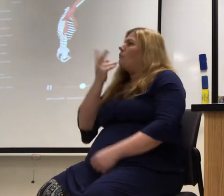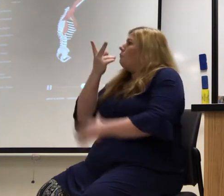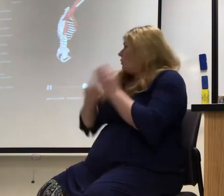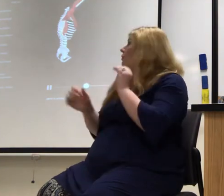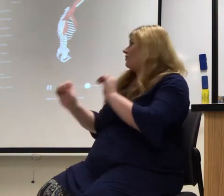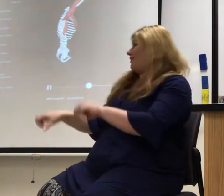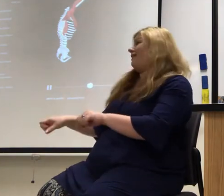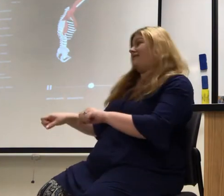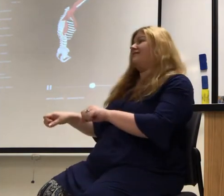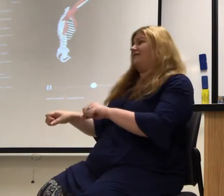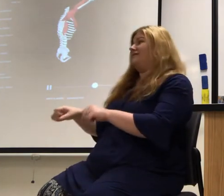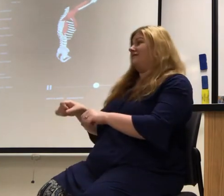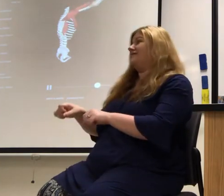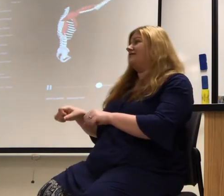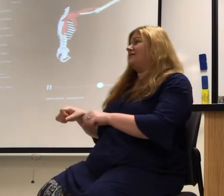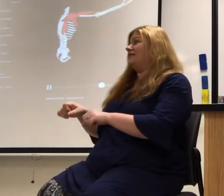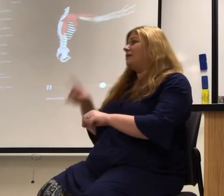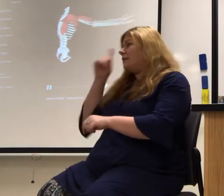do.